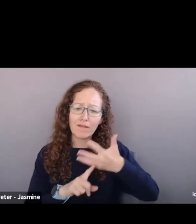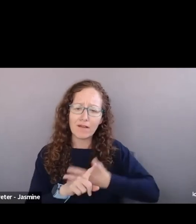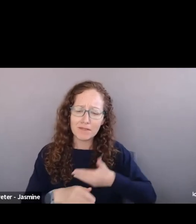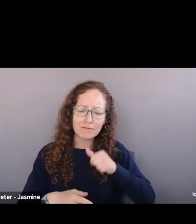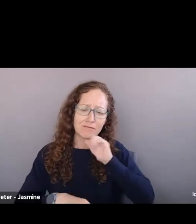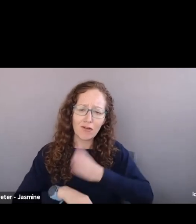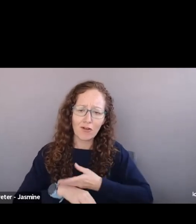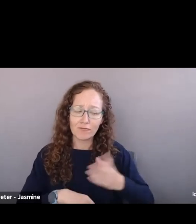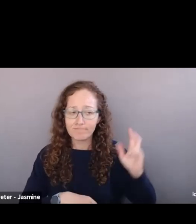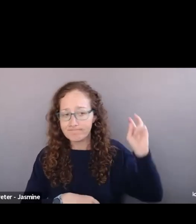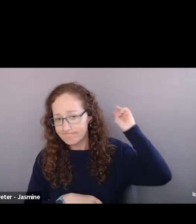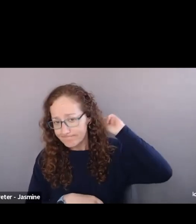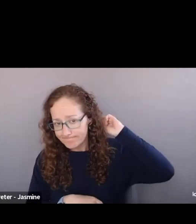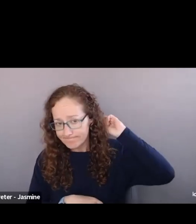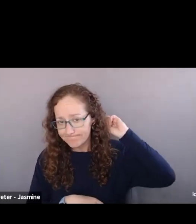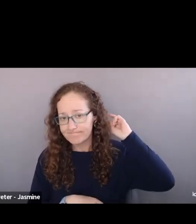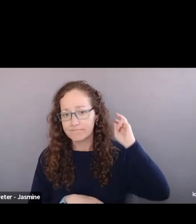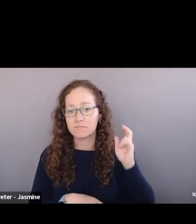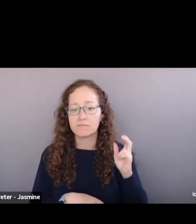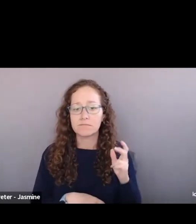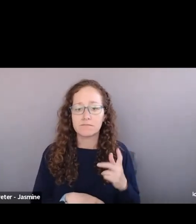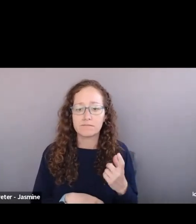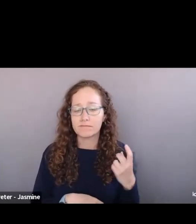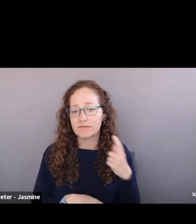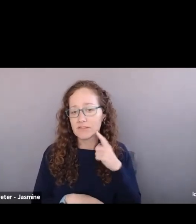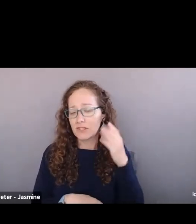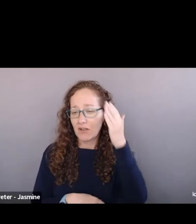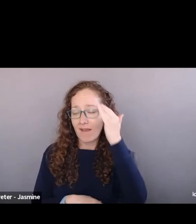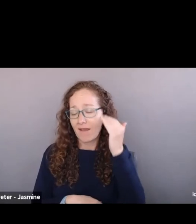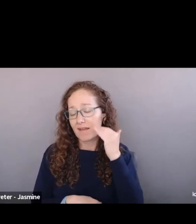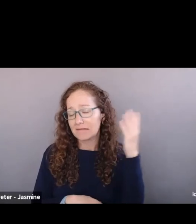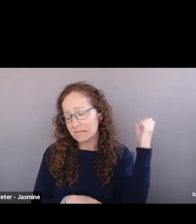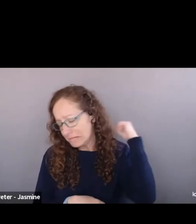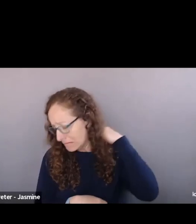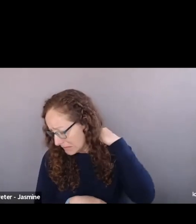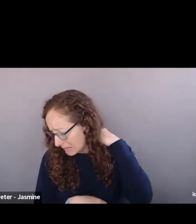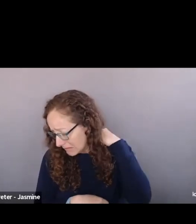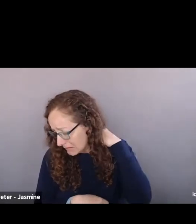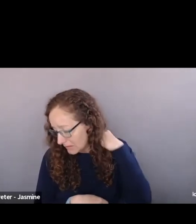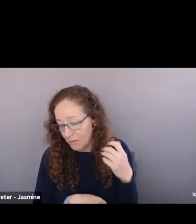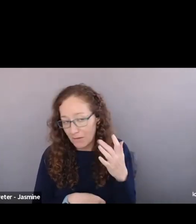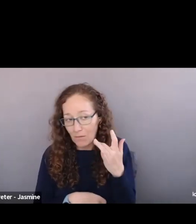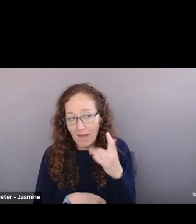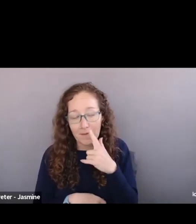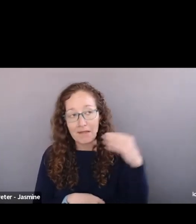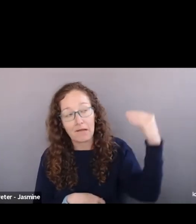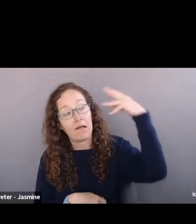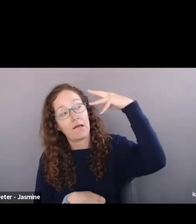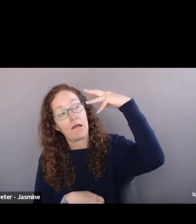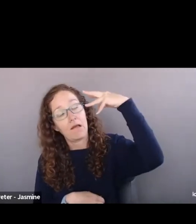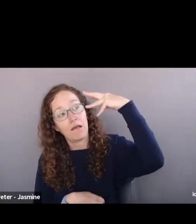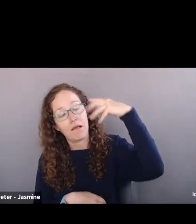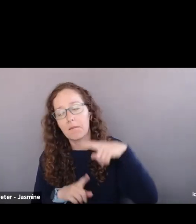the nook of my arm to ward off the glare of the sun. She was peeking out every so often